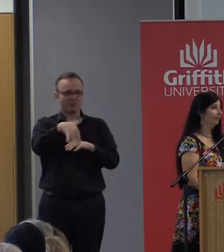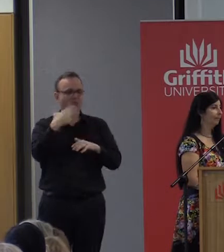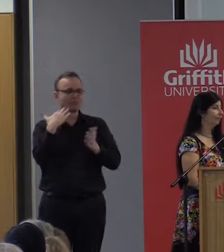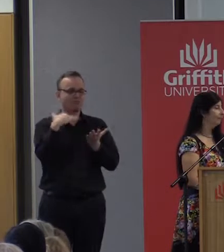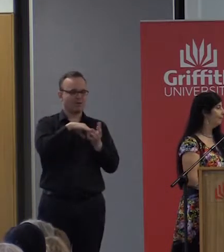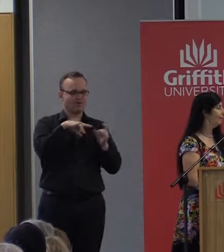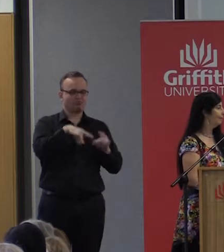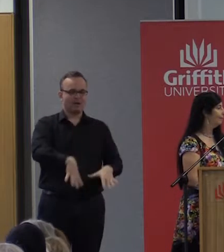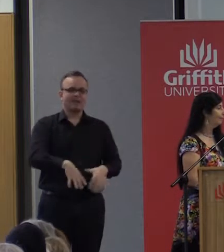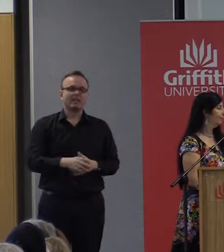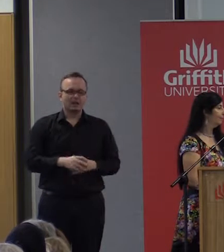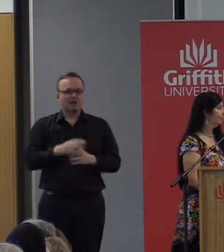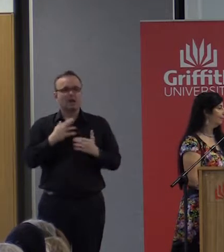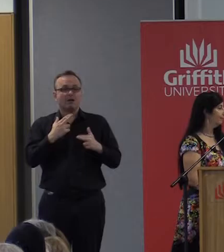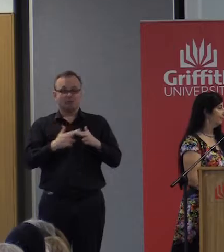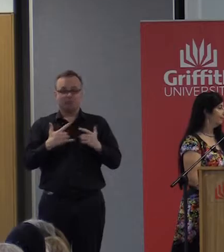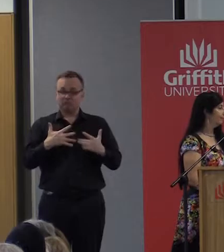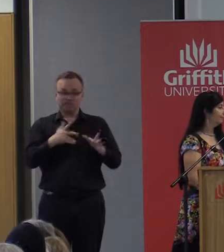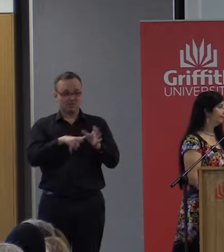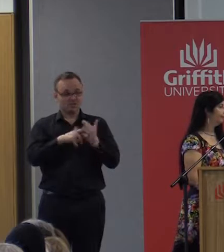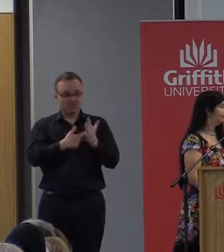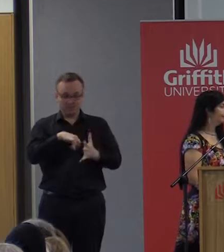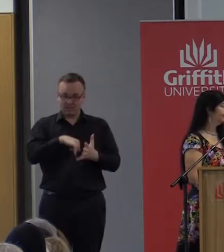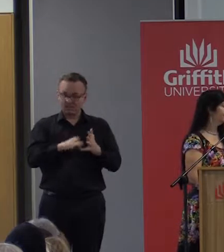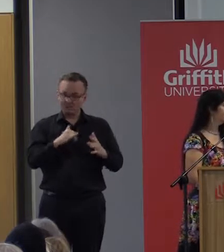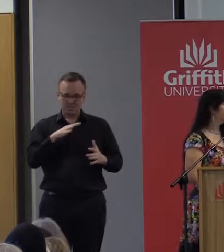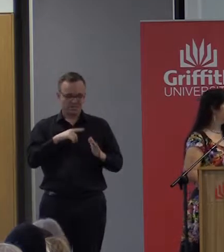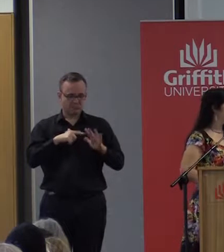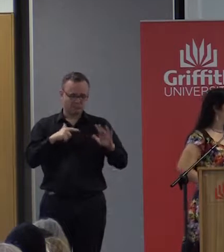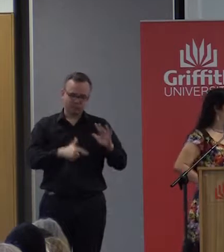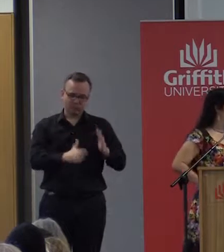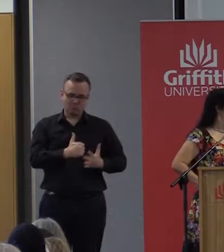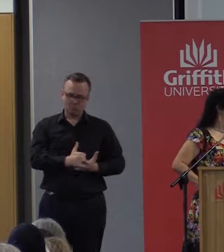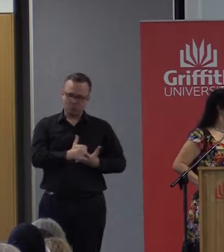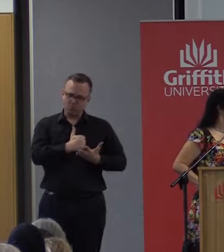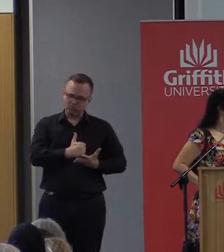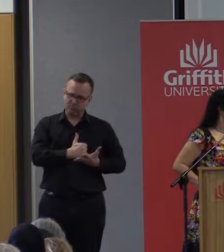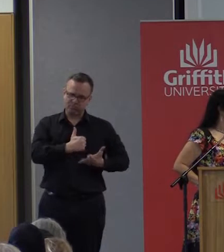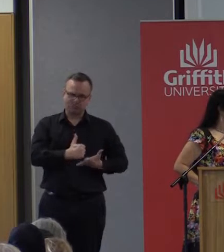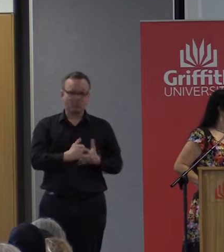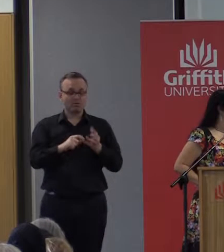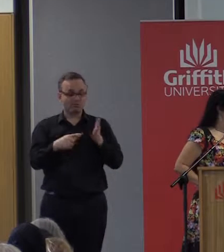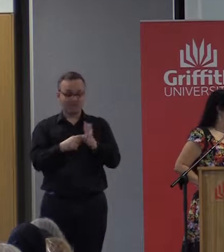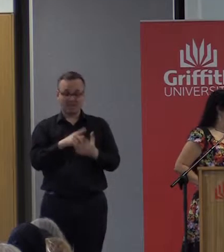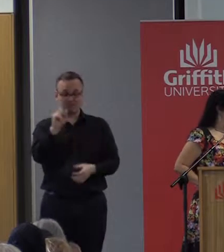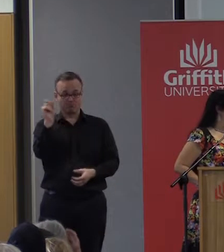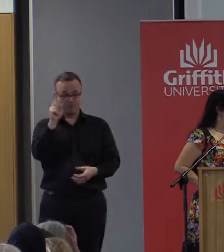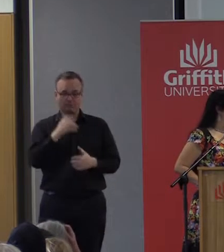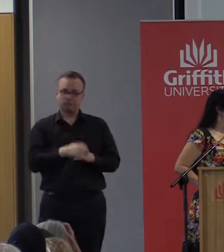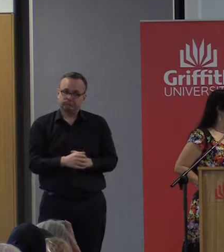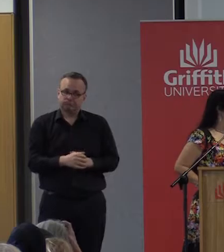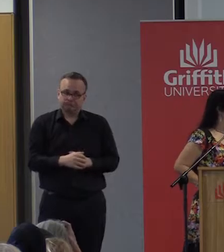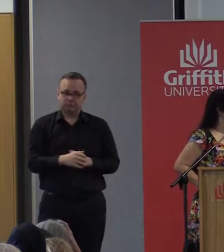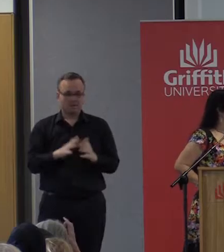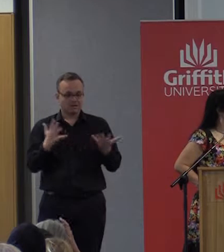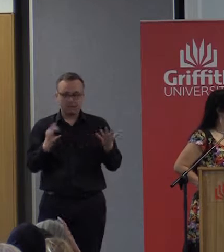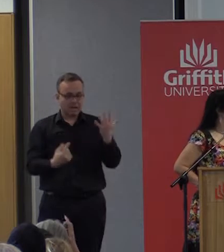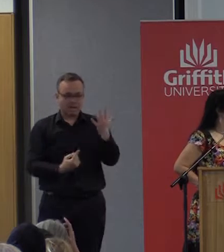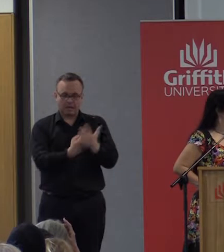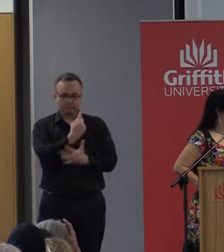As you said, for a number of years can require quite intensive support, and that's simply, I think, beyond the scope often